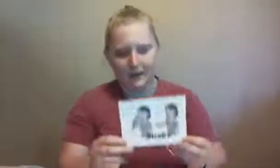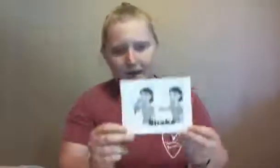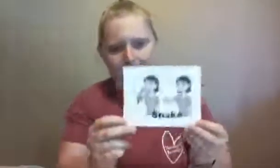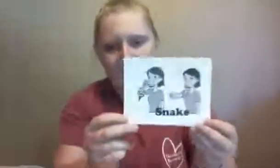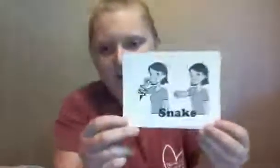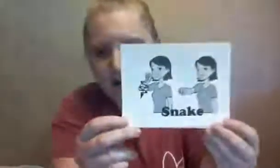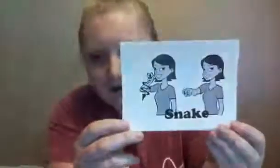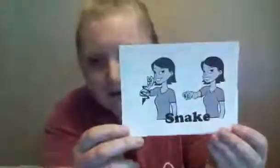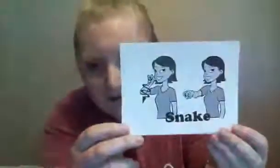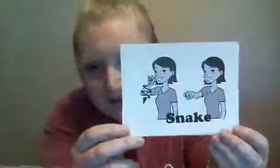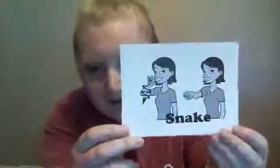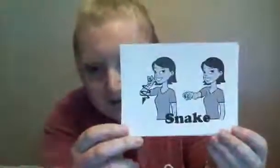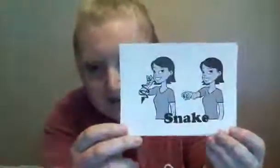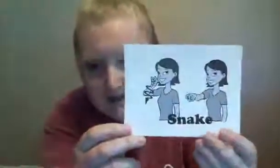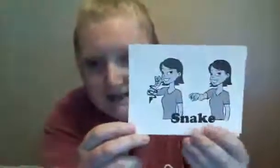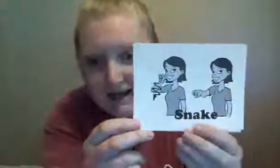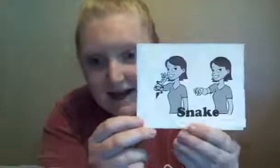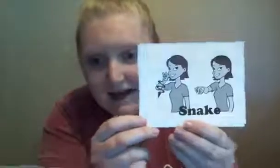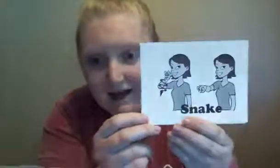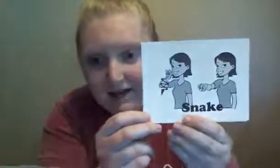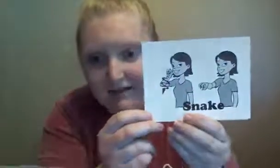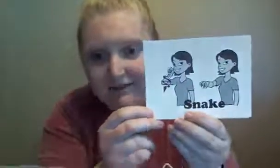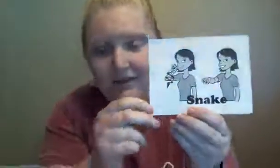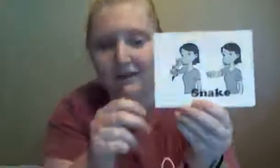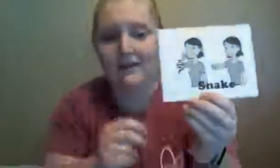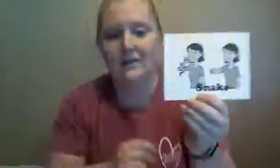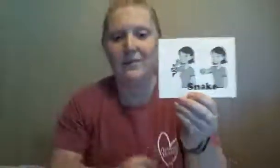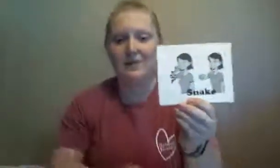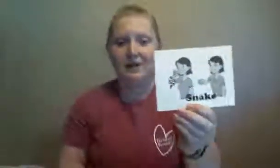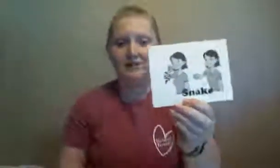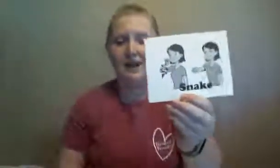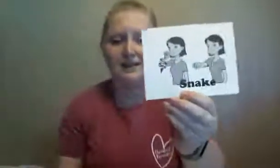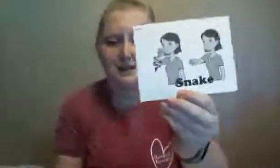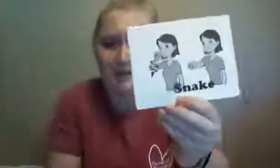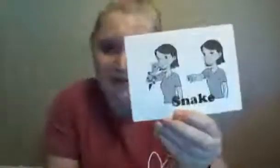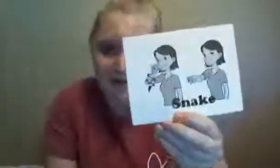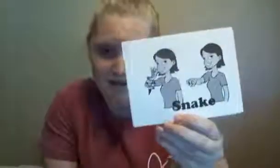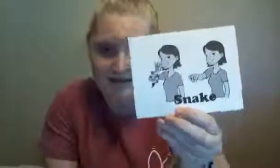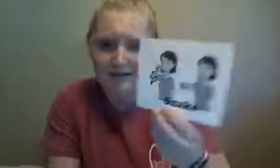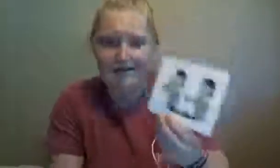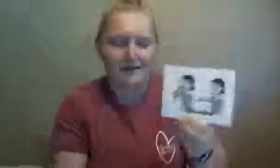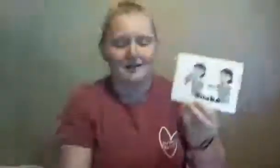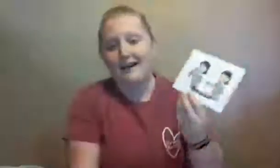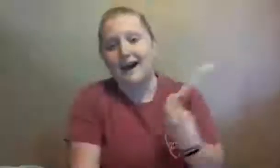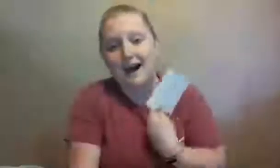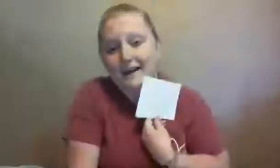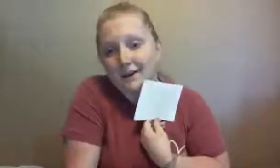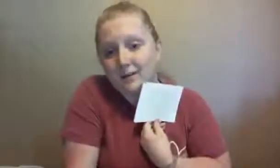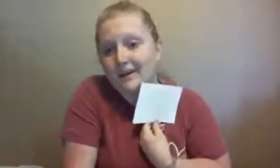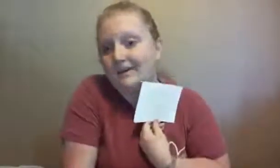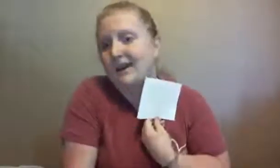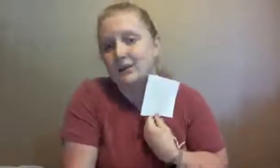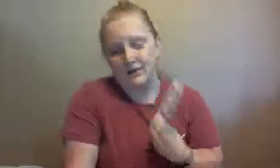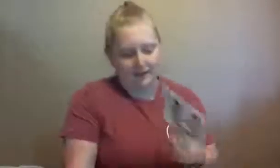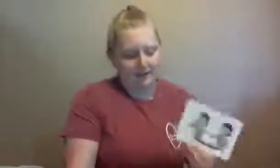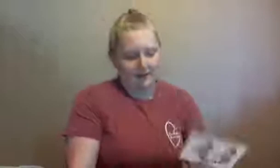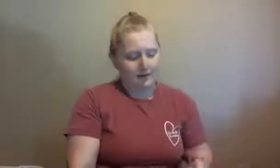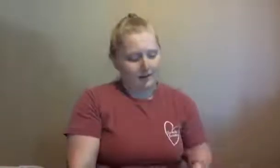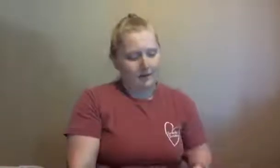And then our next one is snake. So some people have pet snakes. I don't because I don't like snakes,